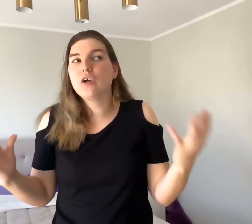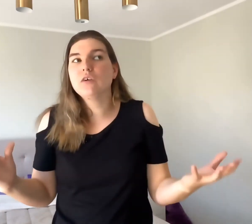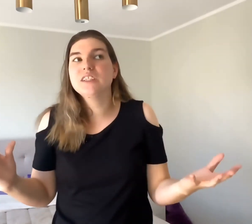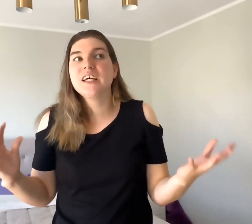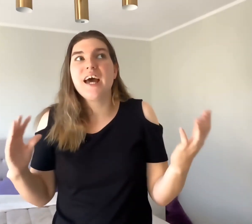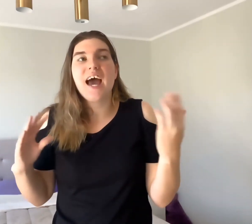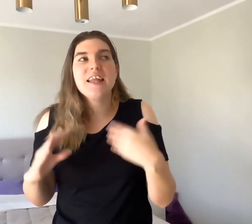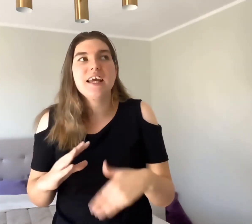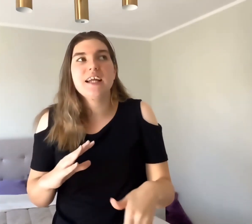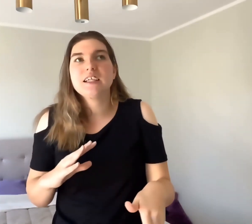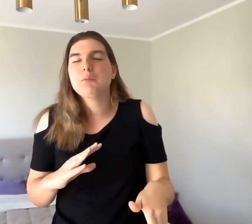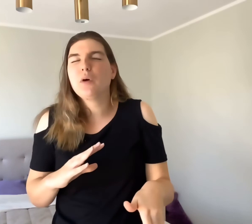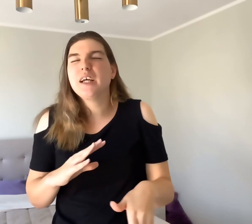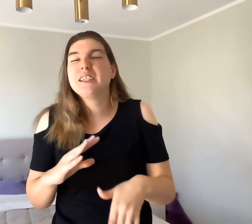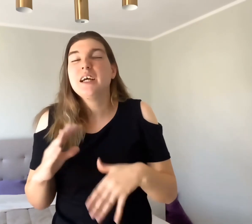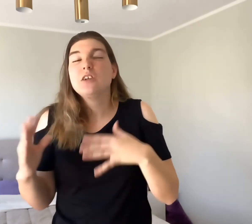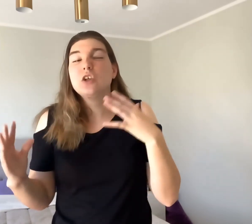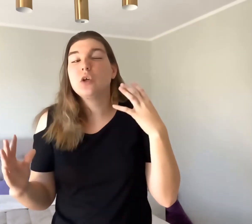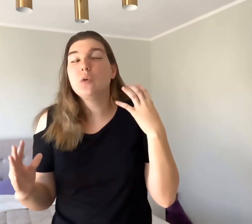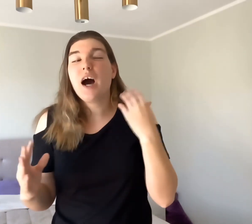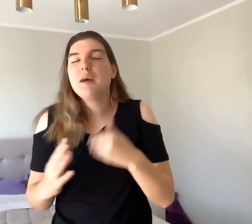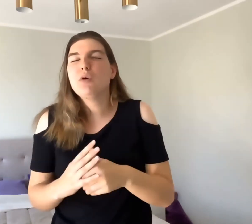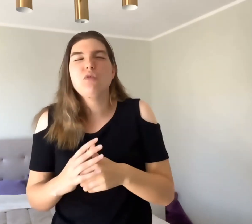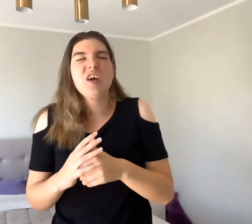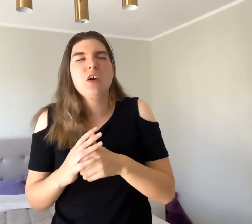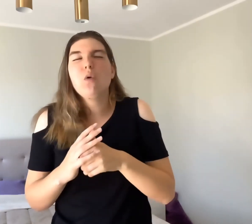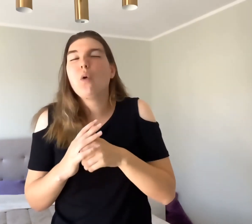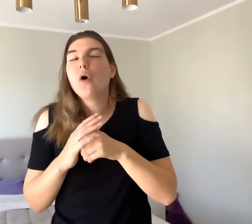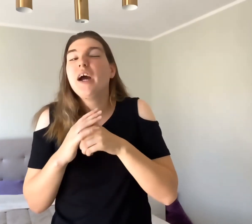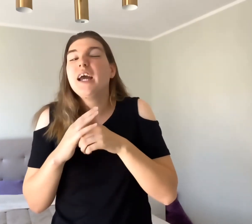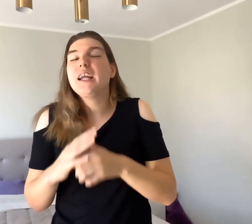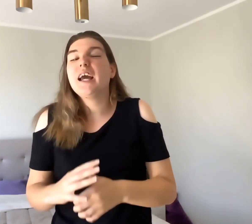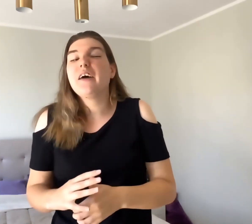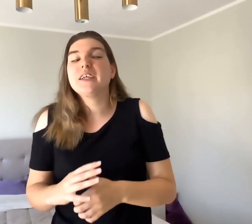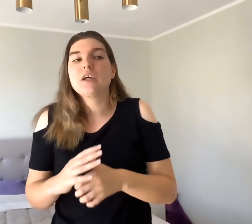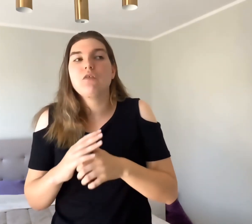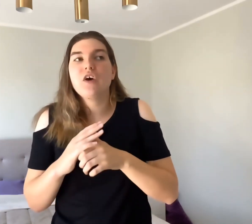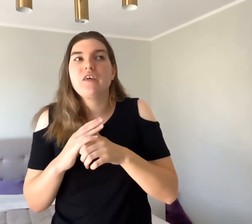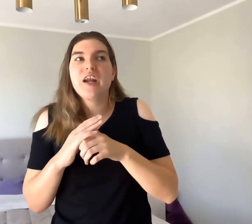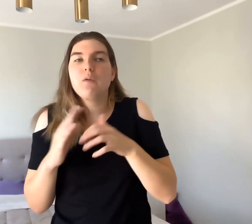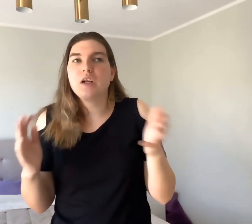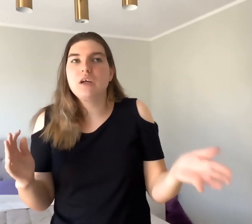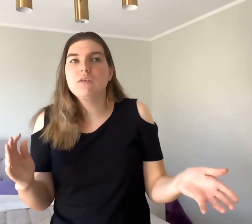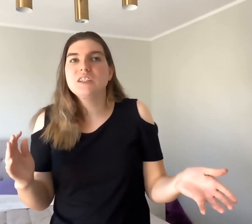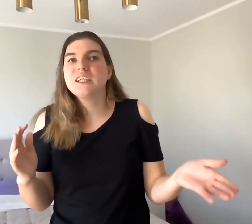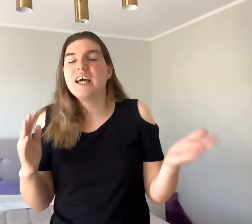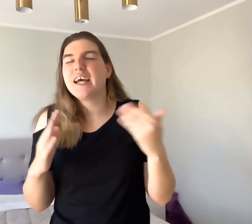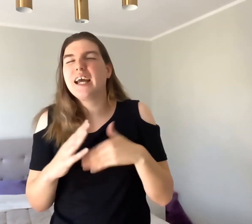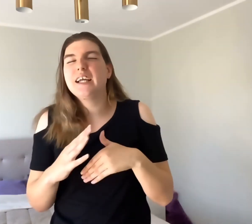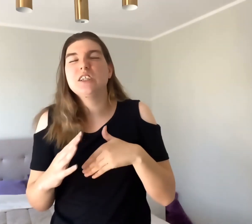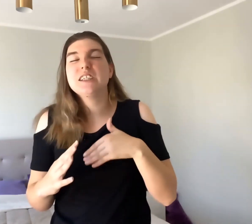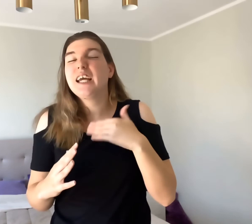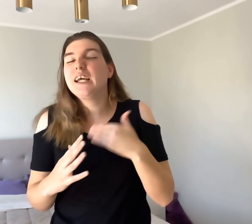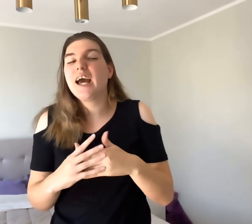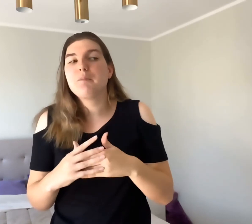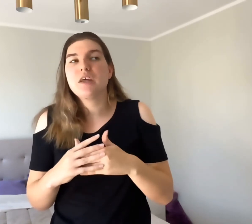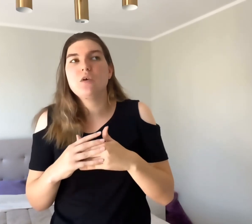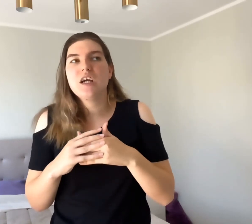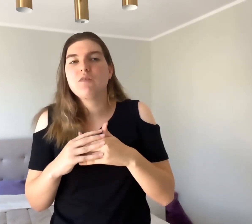Photos, and then export it to iMovie or any other software that I want to use. Again, just any app that you can get from the